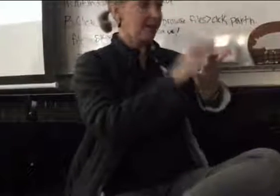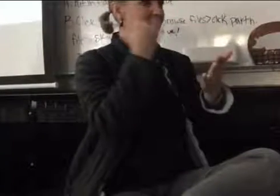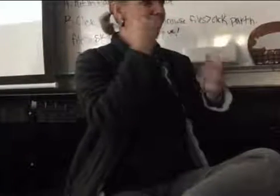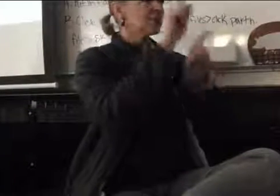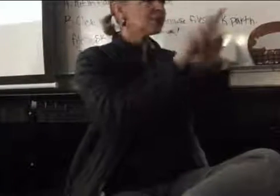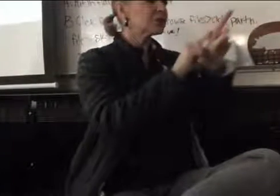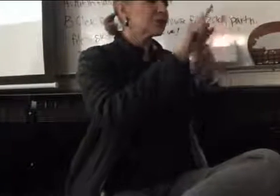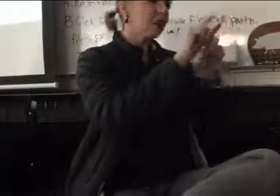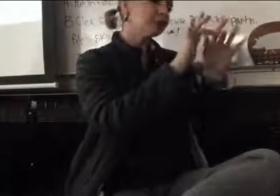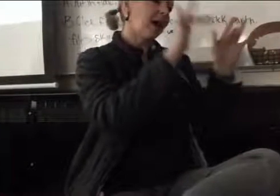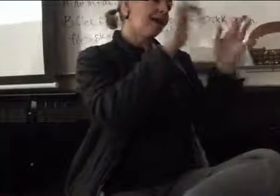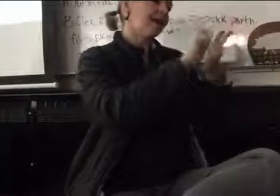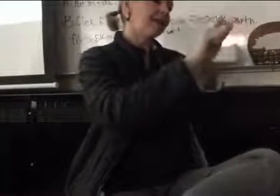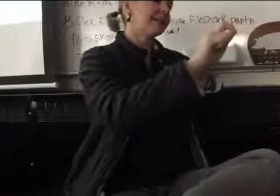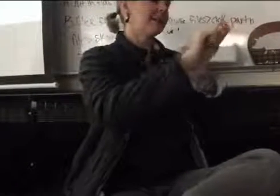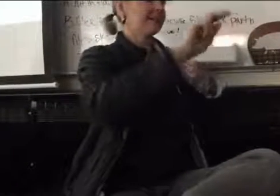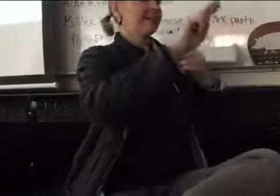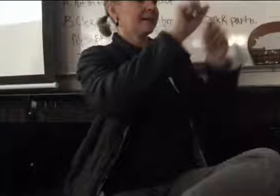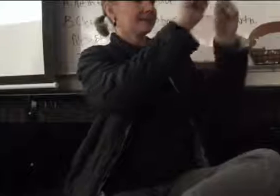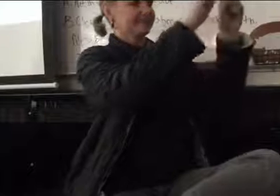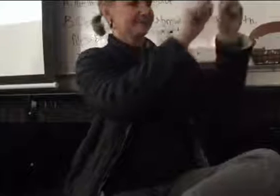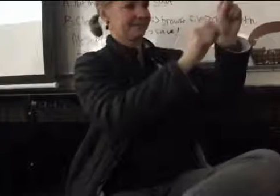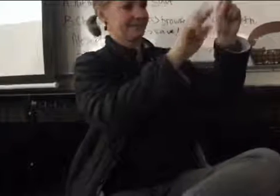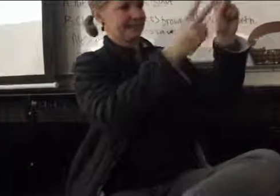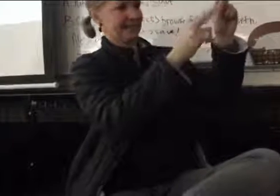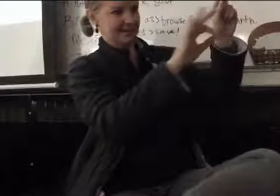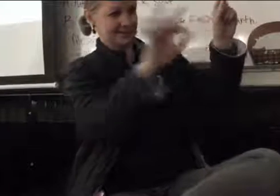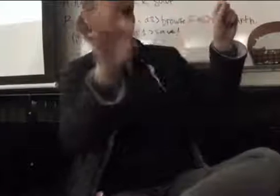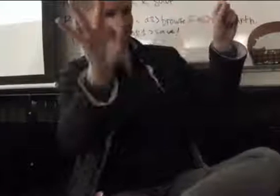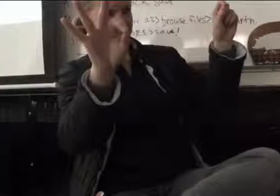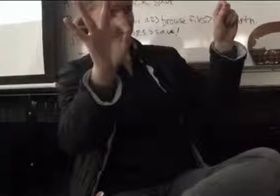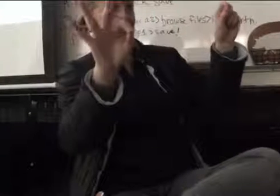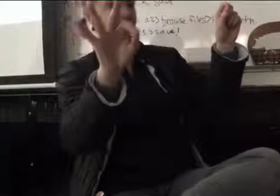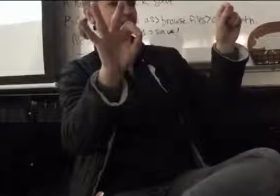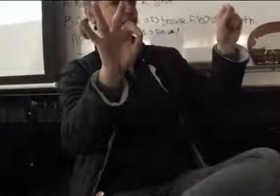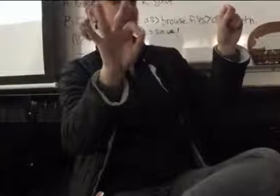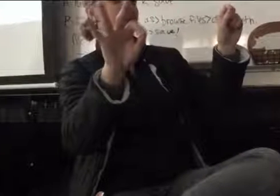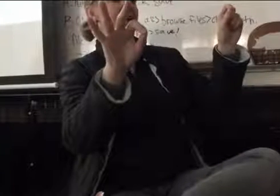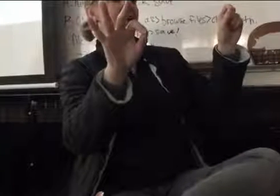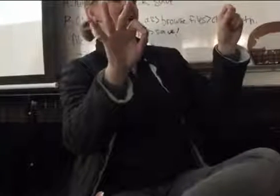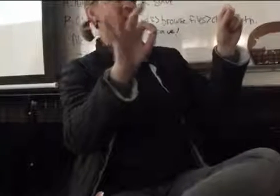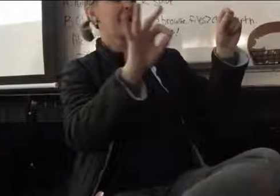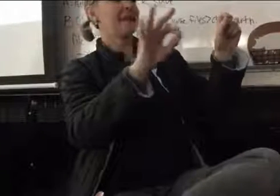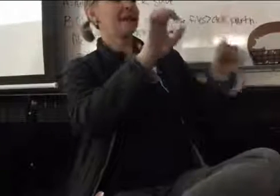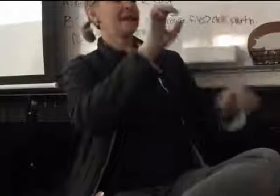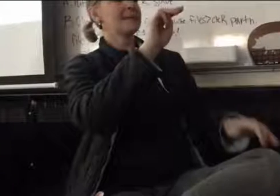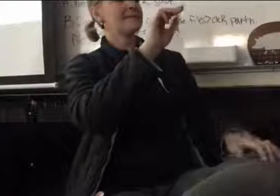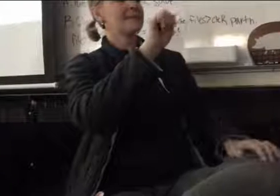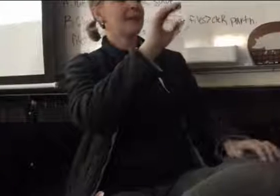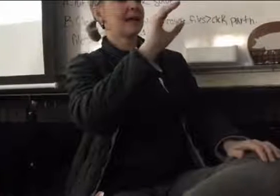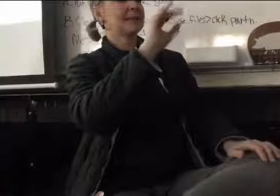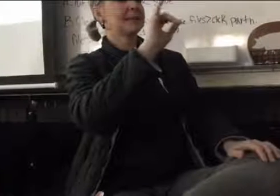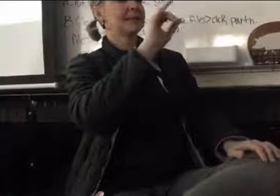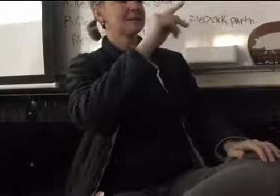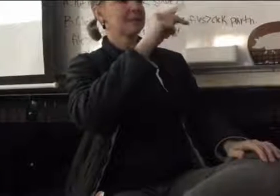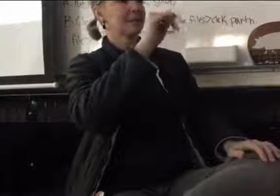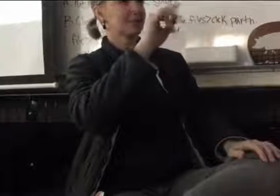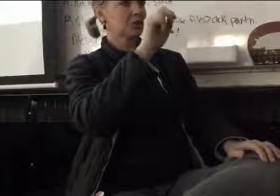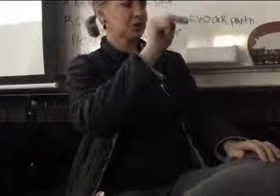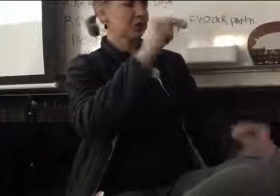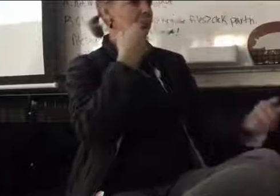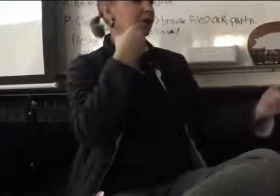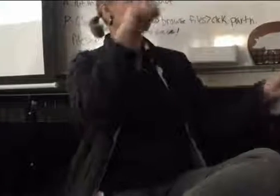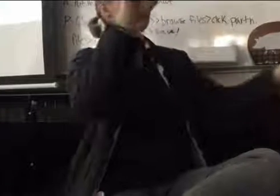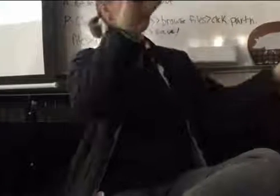or highlight the second bullet, and then highlight the Emancipation Proclamation.